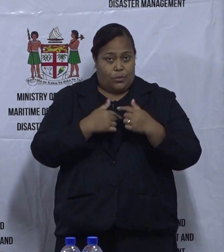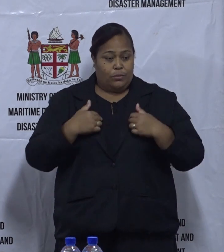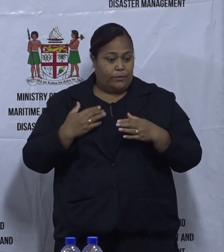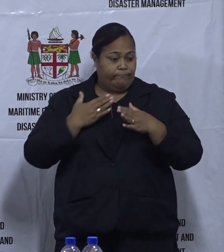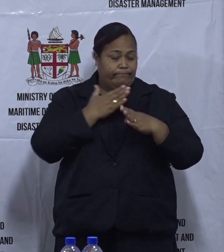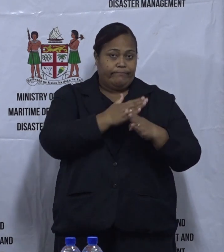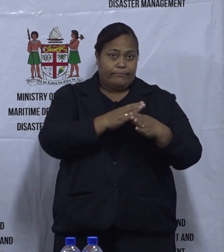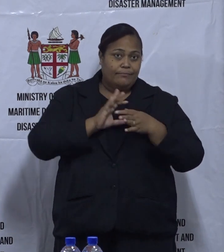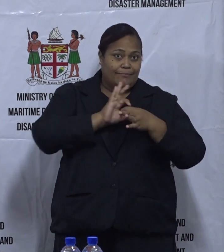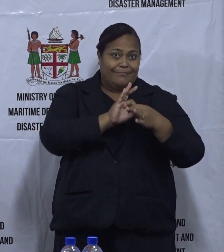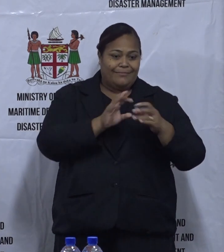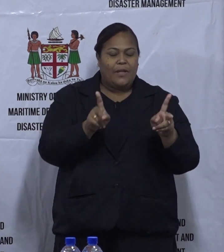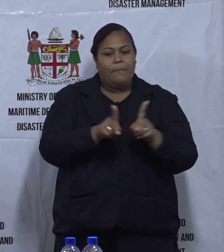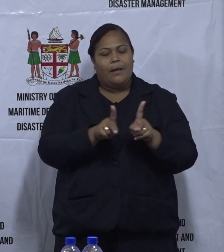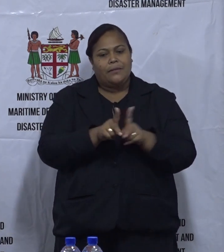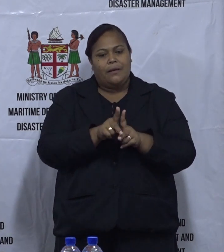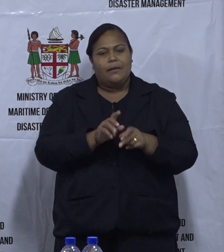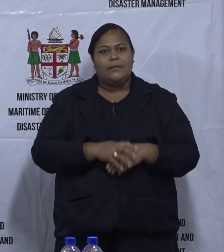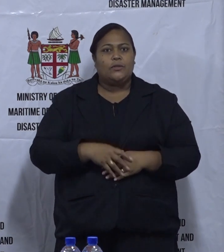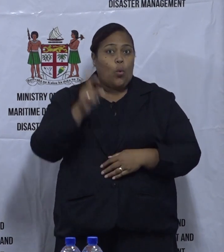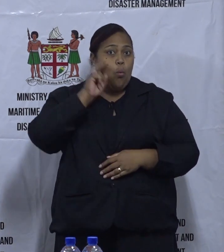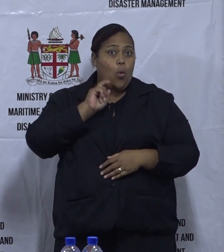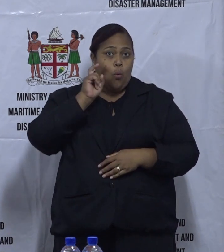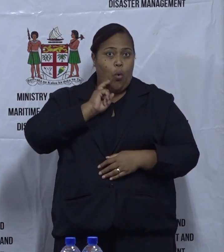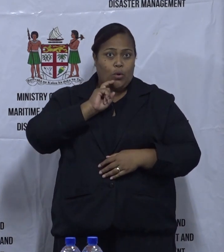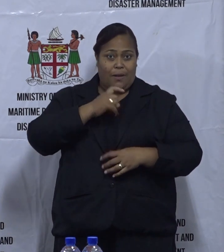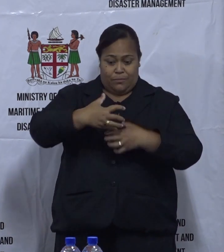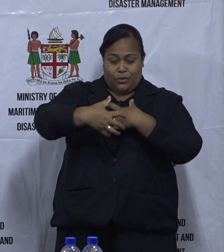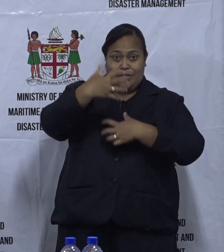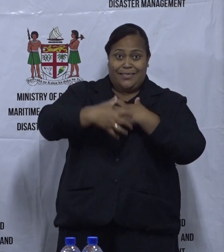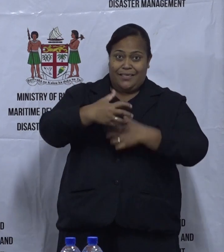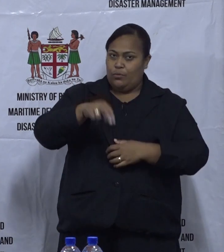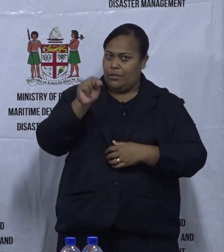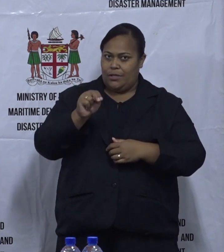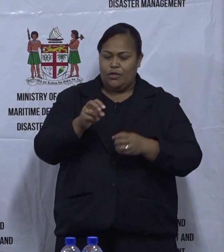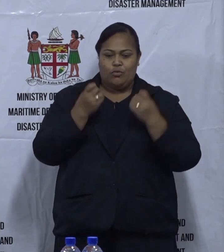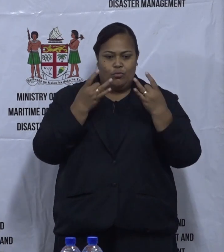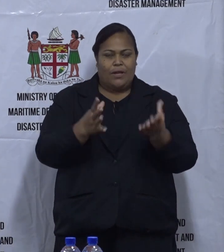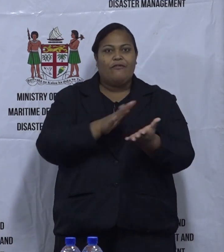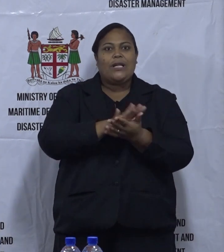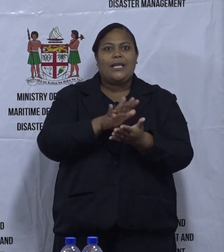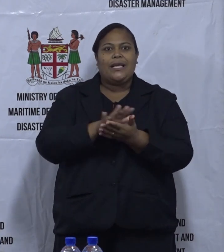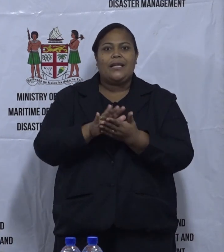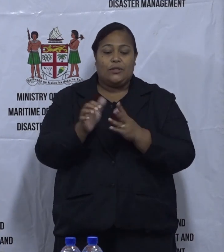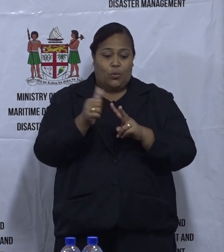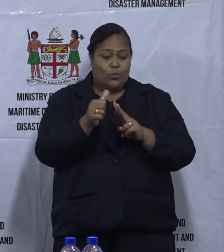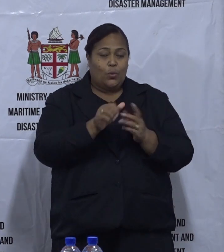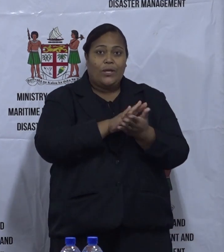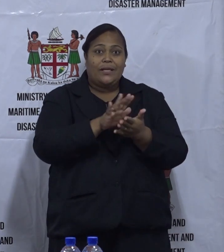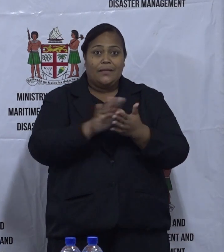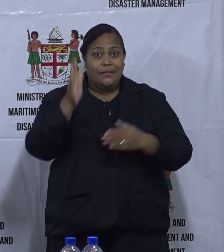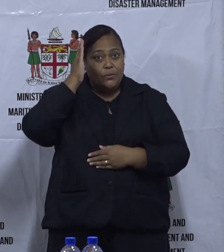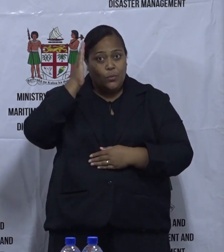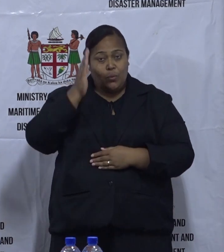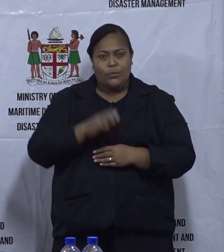our key partners on having water pumps ready for cleaning and also disinfecting our schools that